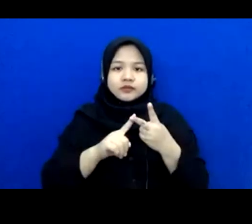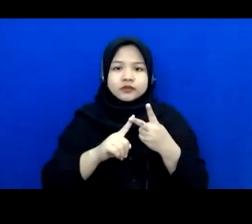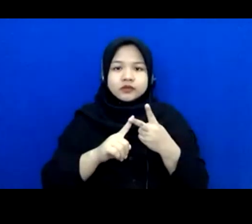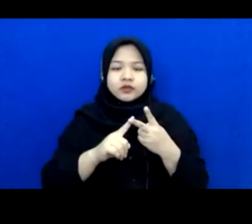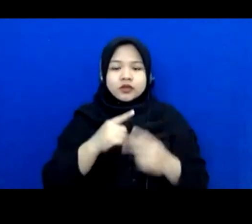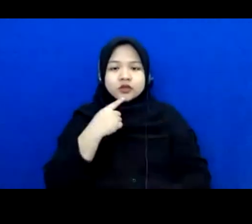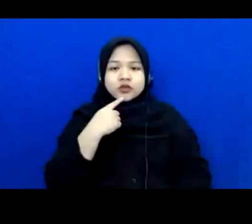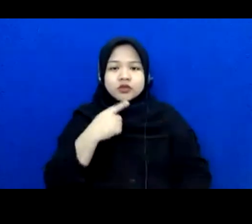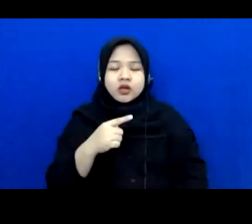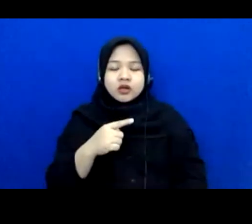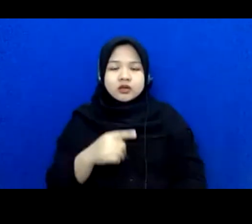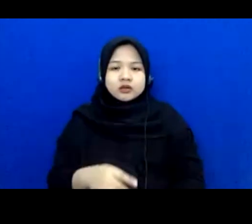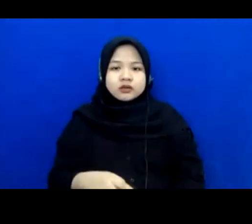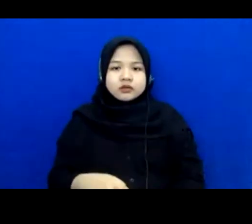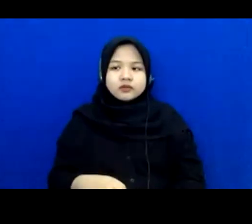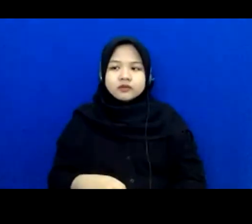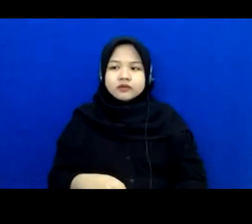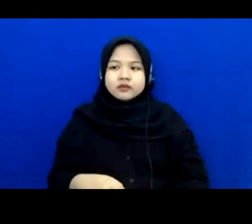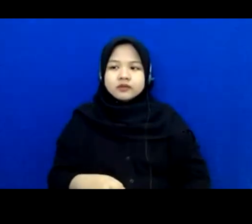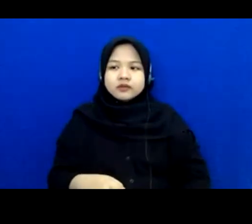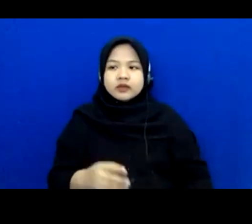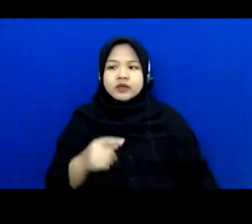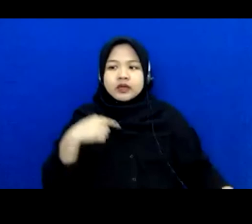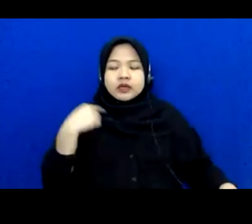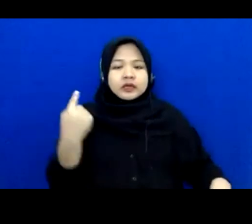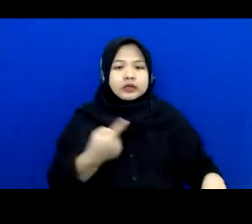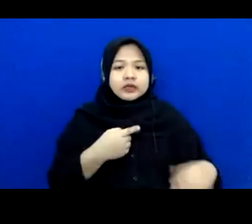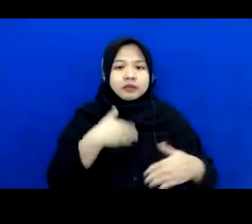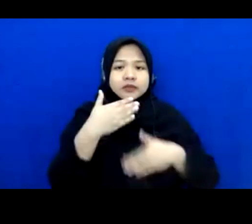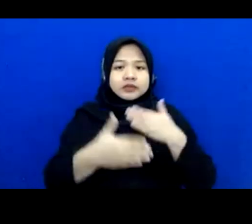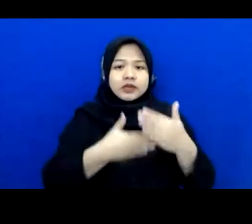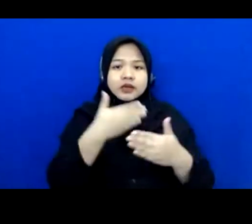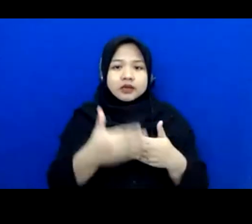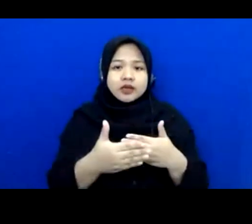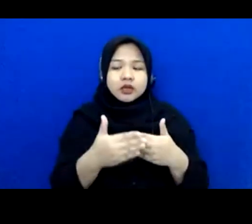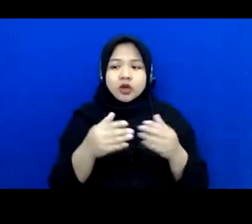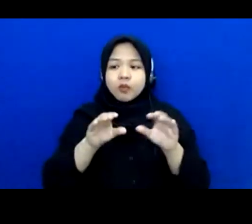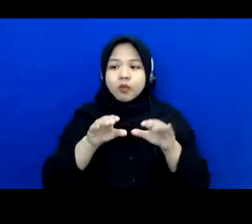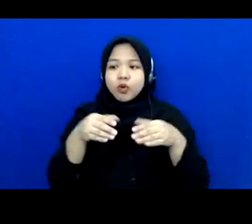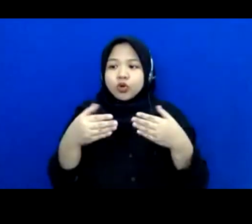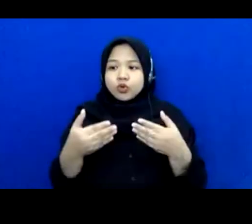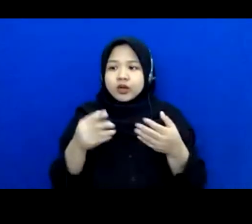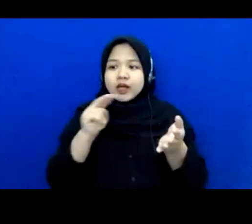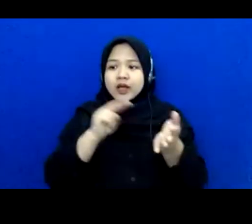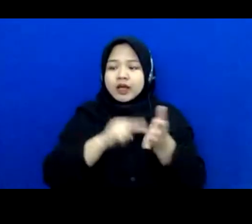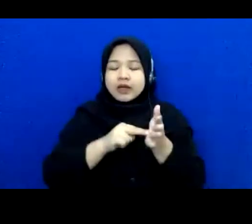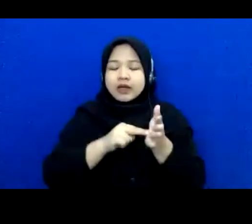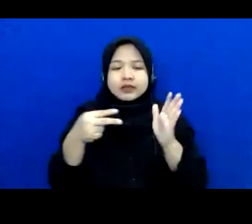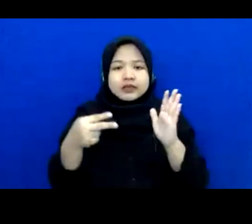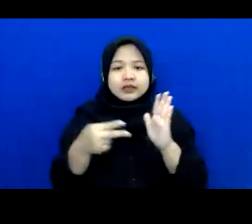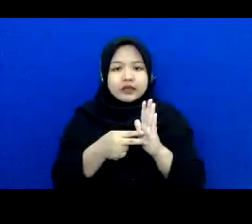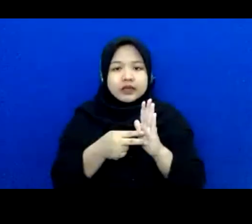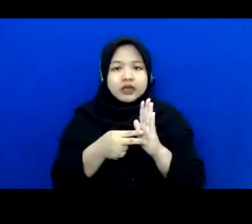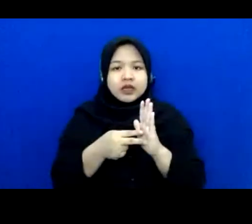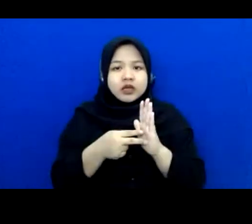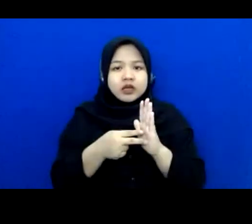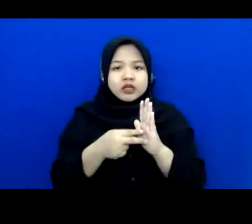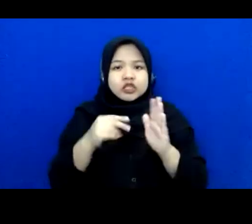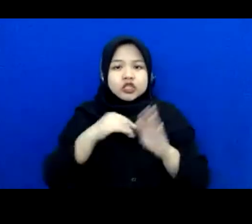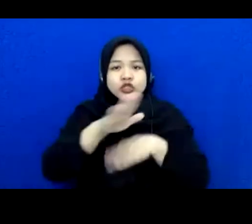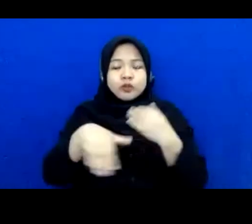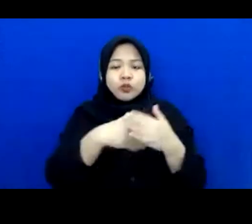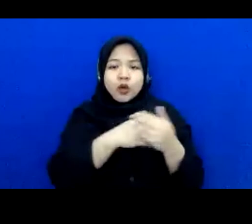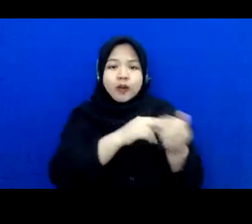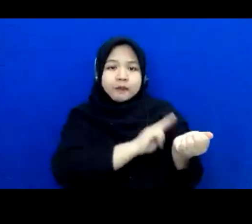cross-subsidization. So we operate a tiered pricing model, which means that all patients get the